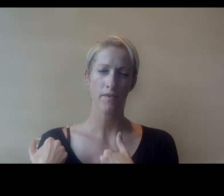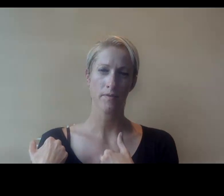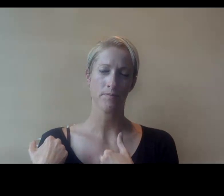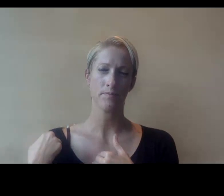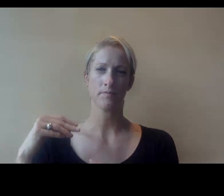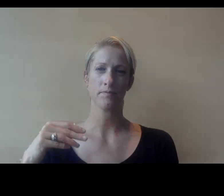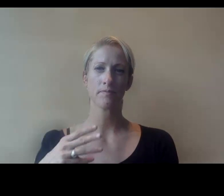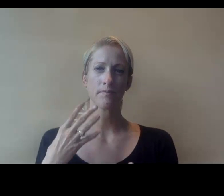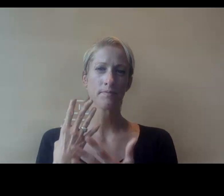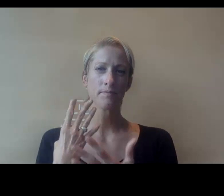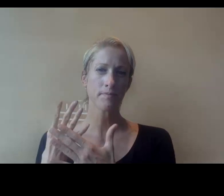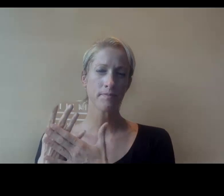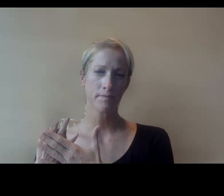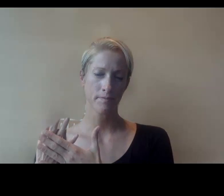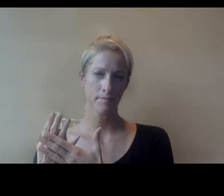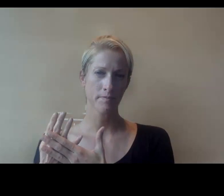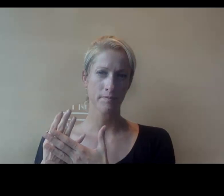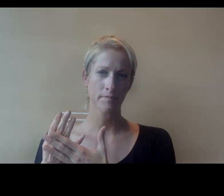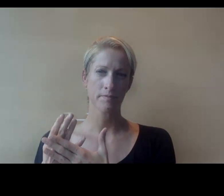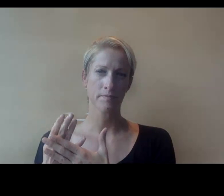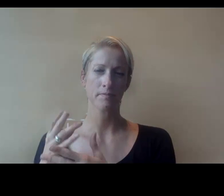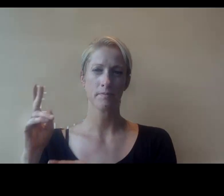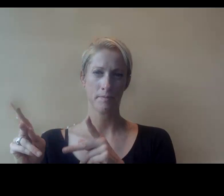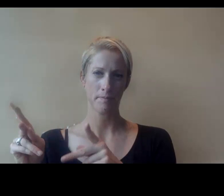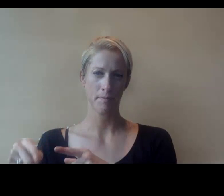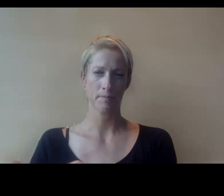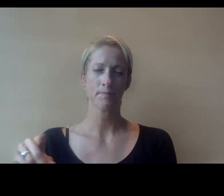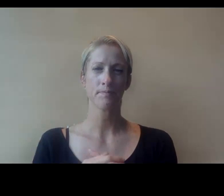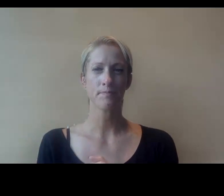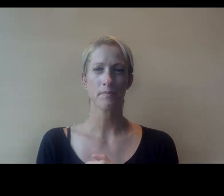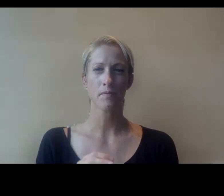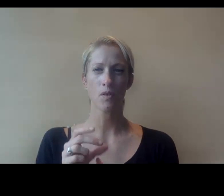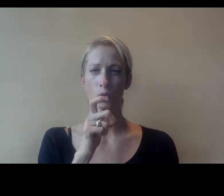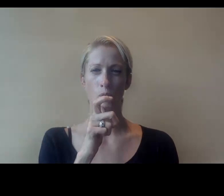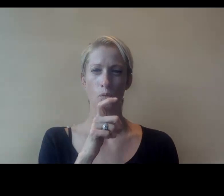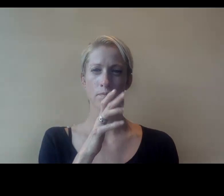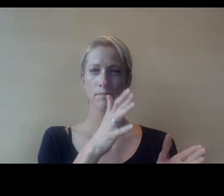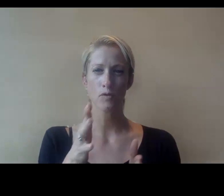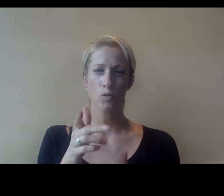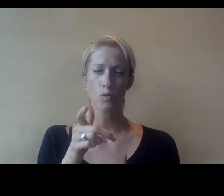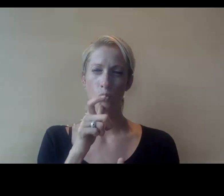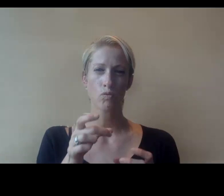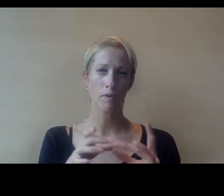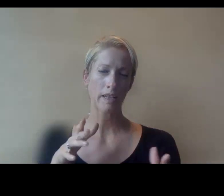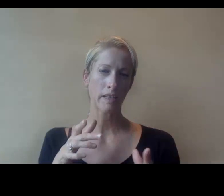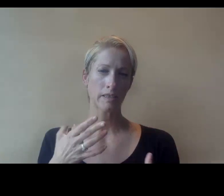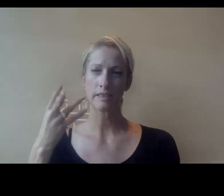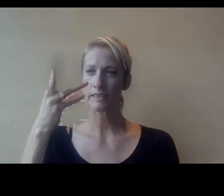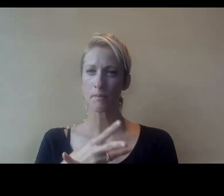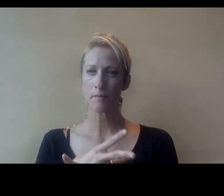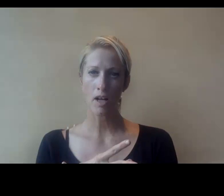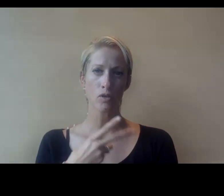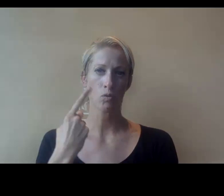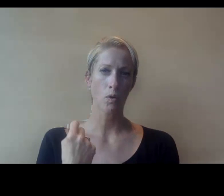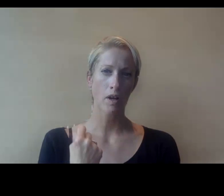incarcerated population groups as well through prison systems. So individuals that are to be released within the next 6 months, year,